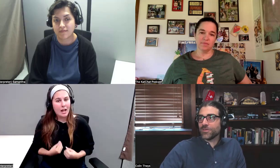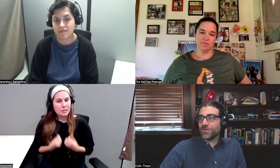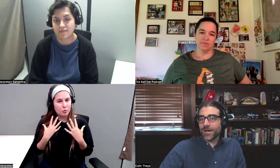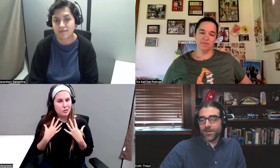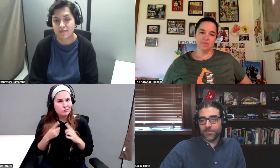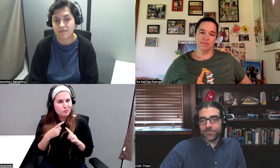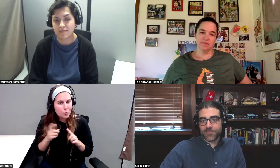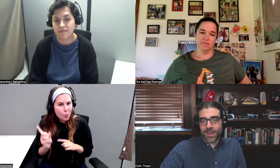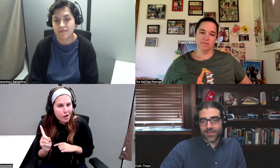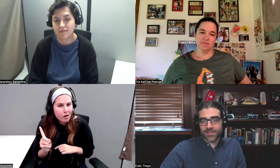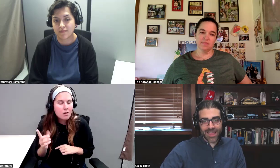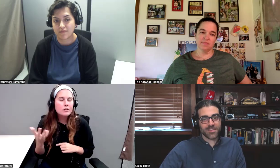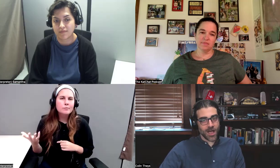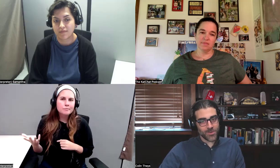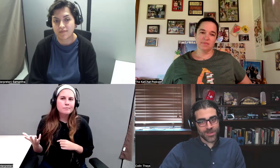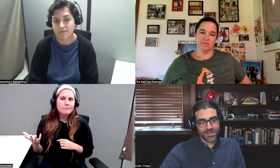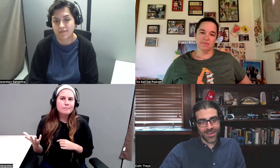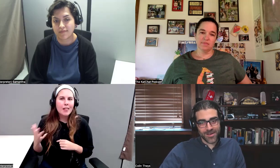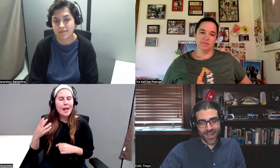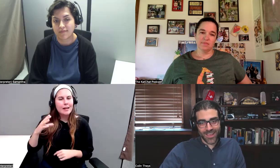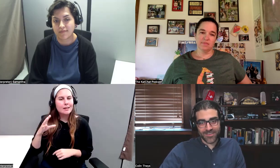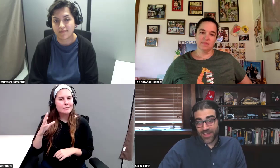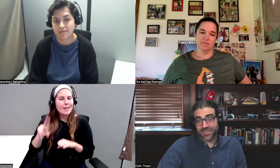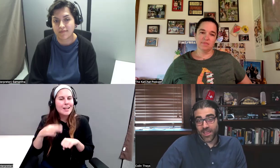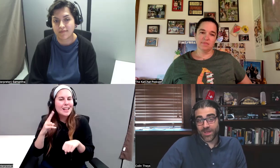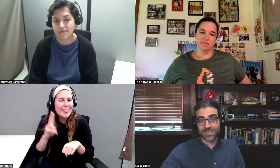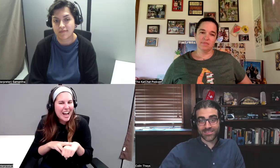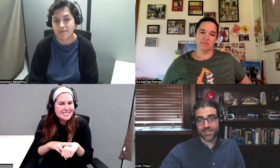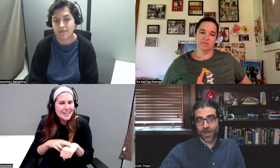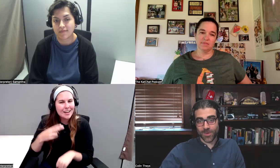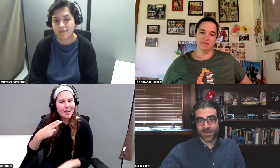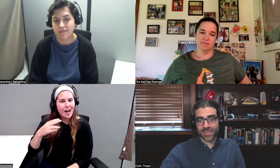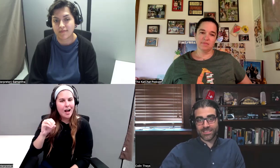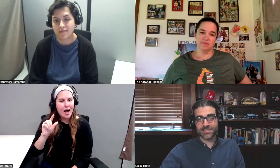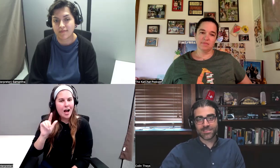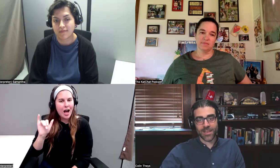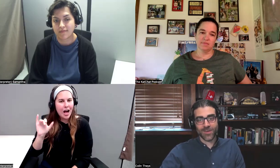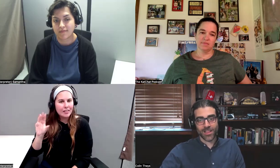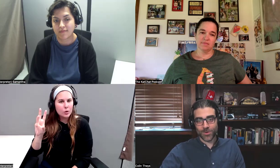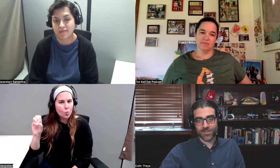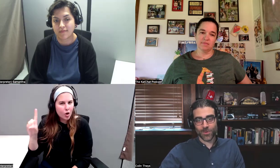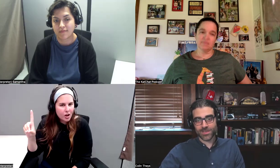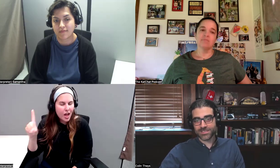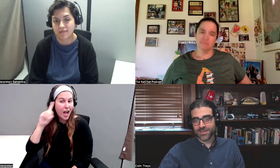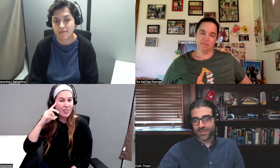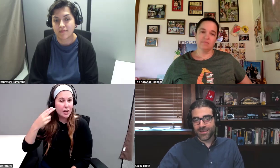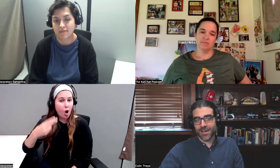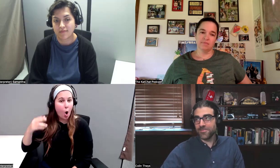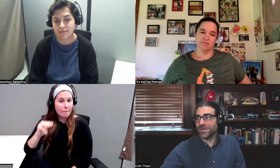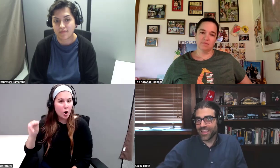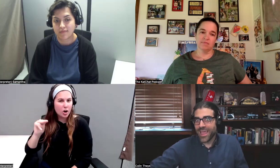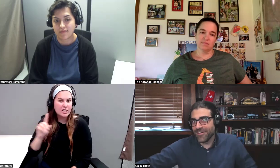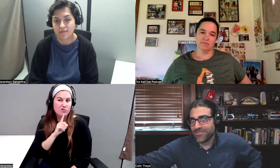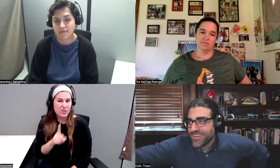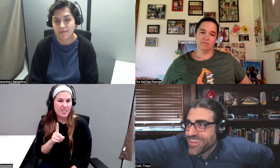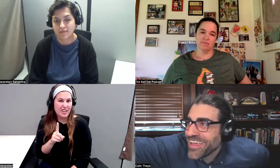back to kind of classic Hollywood. In fact, in a lot of ways, I say that Hallmark is kind of Hollywood in the 40s.